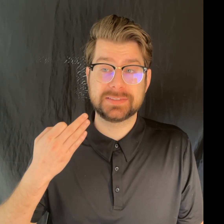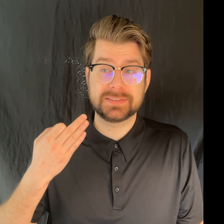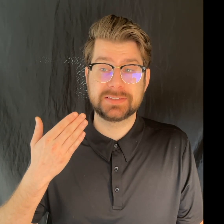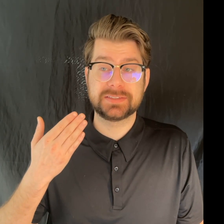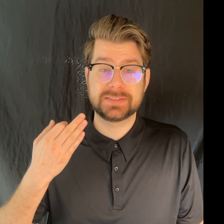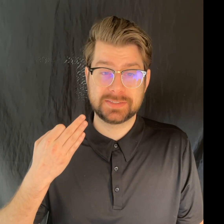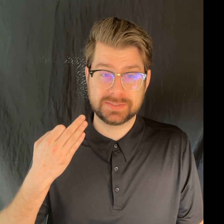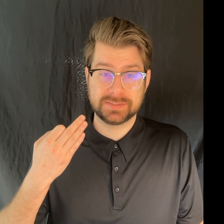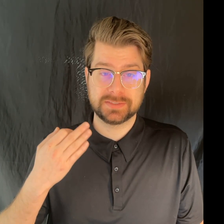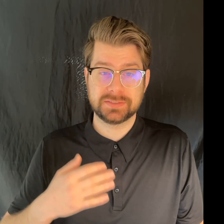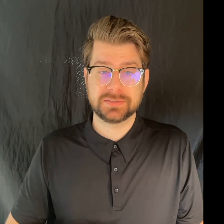rests,